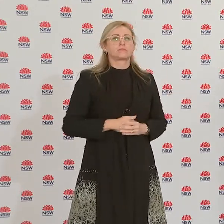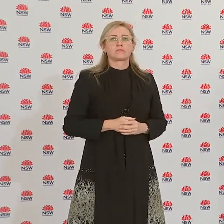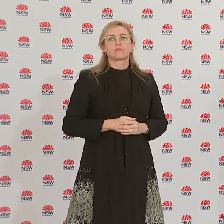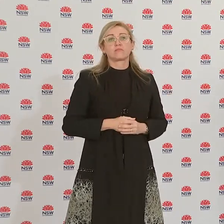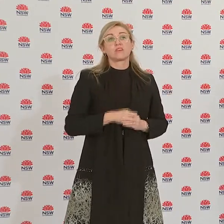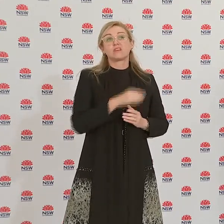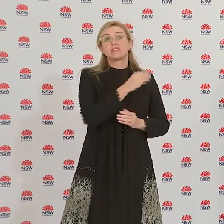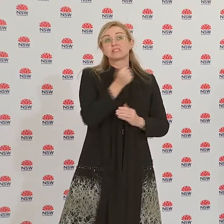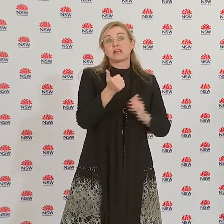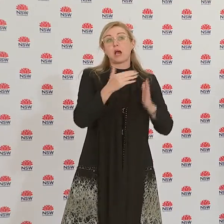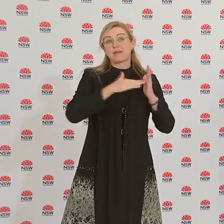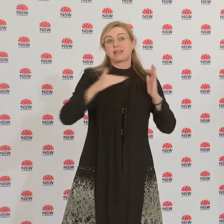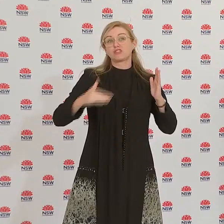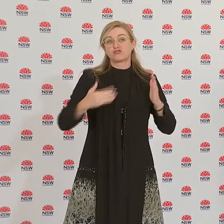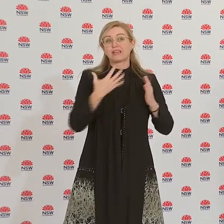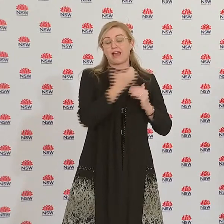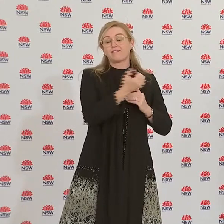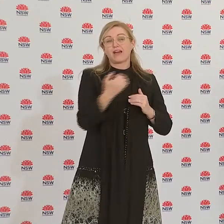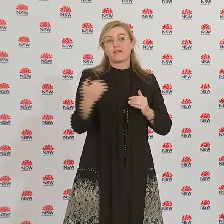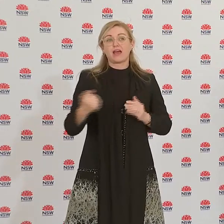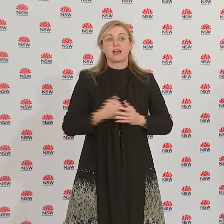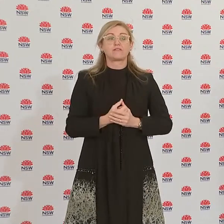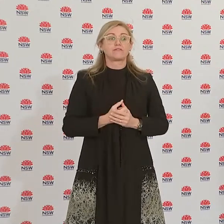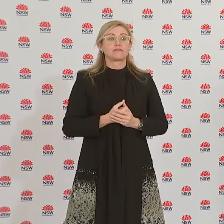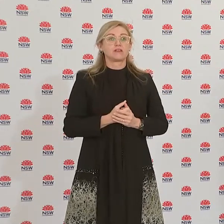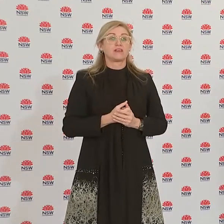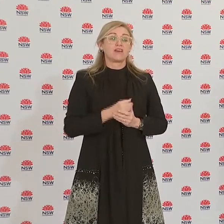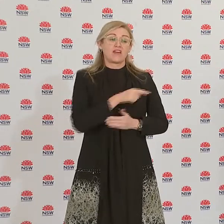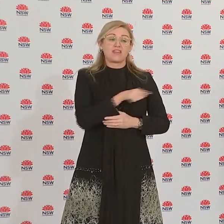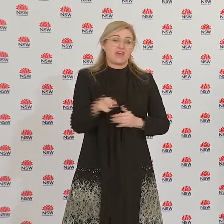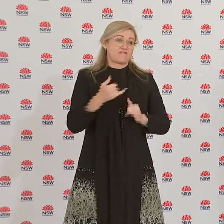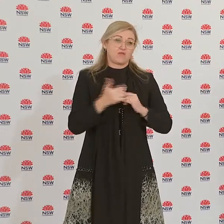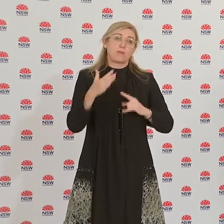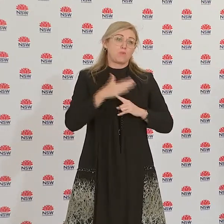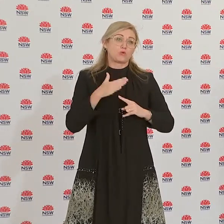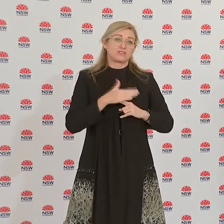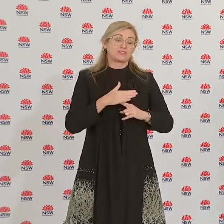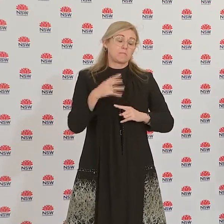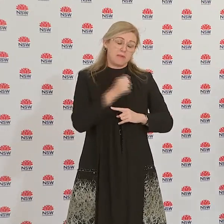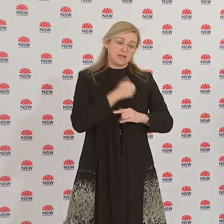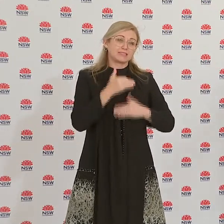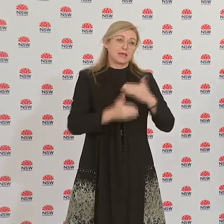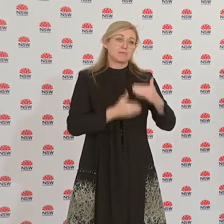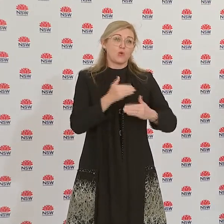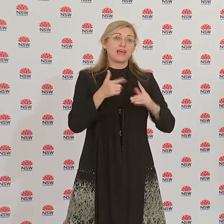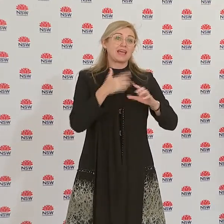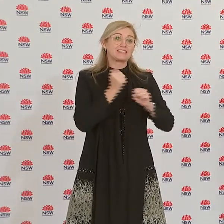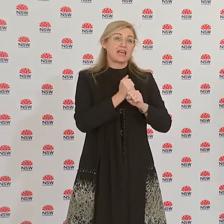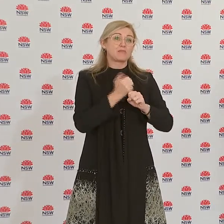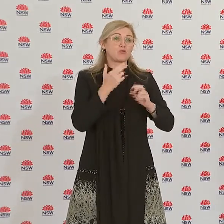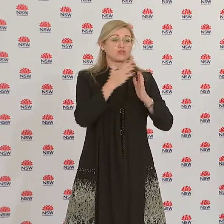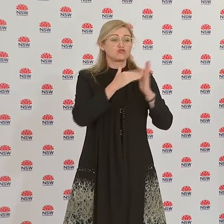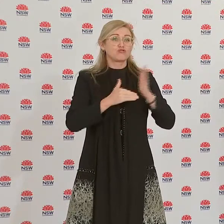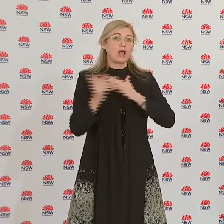probably reflect the ones that are necessary to keep us as a city going. So, for instance, freight is an example. We've